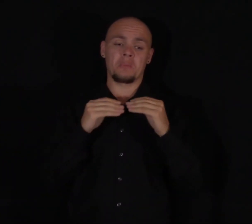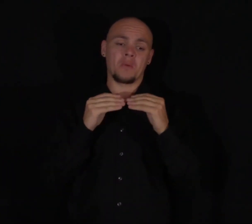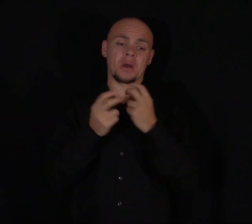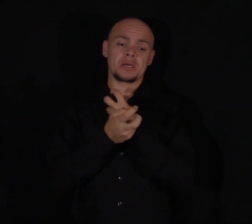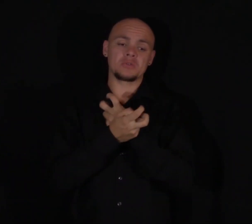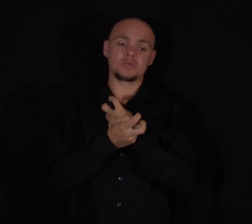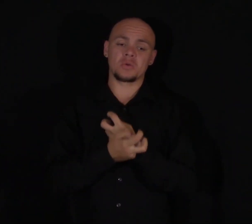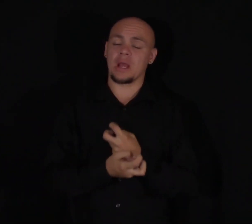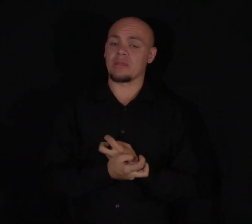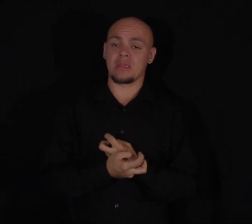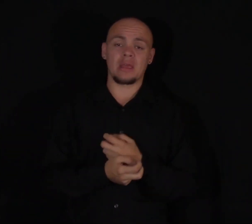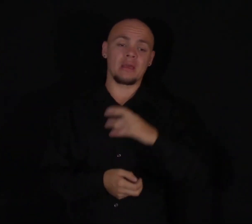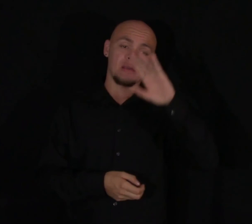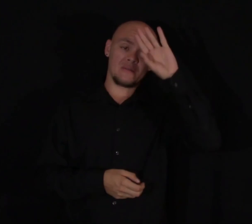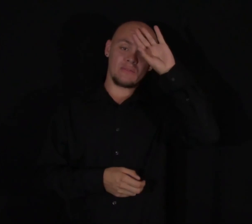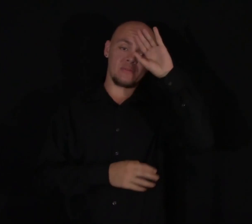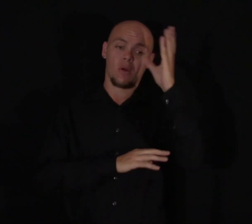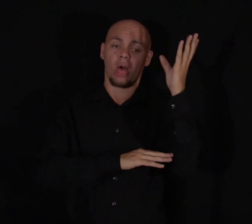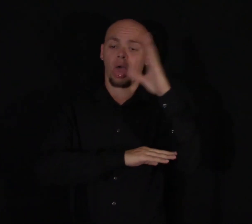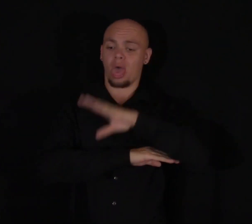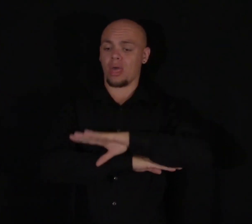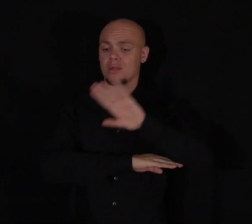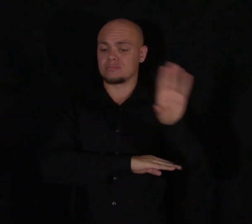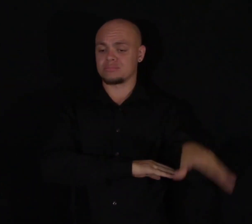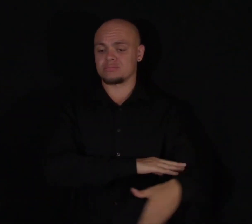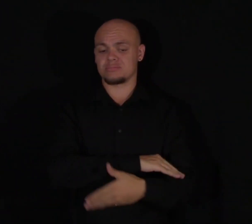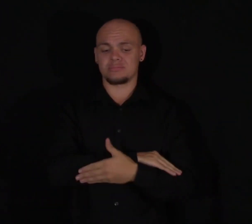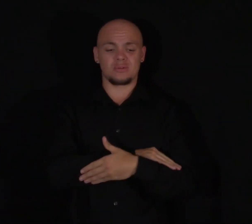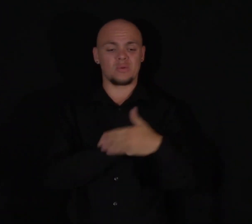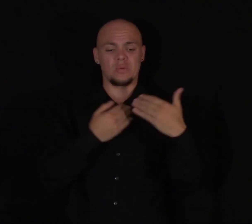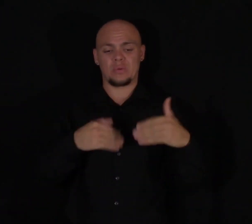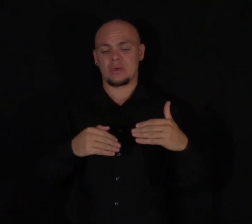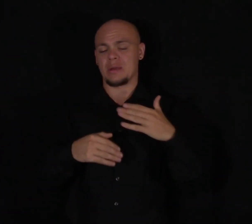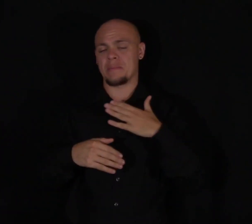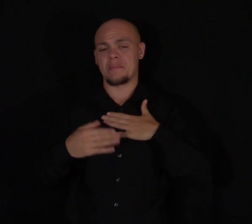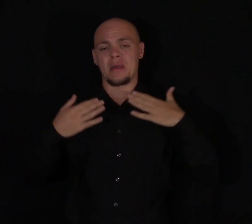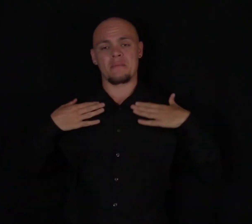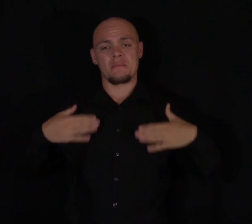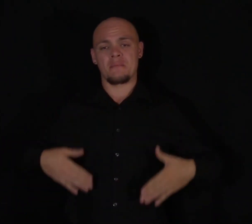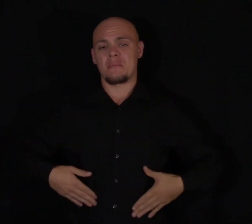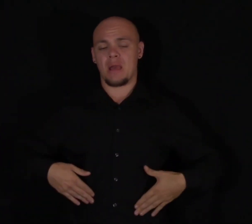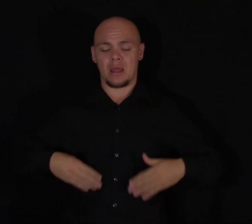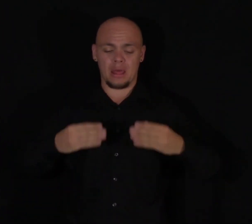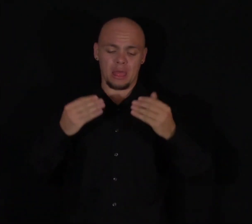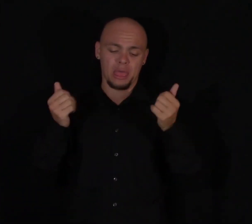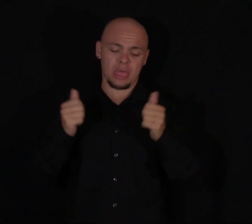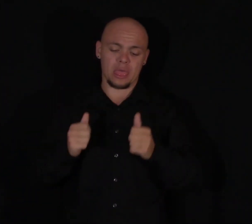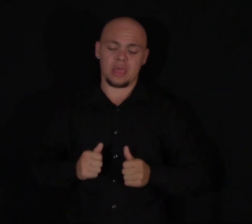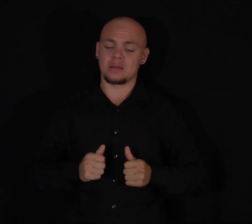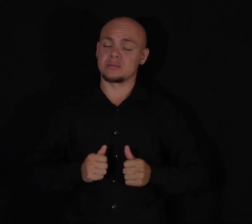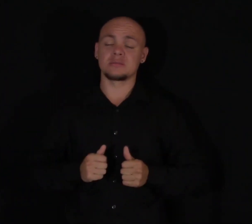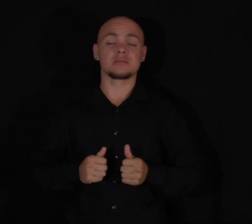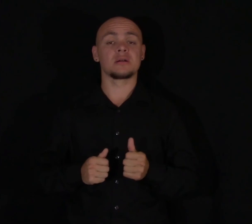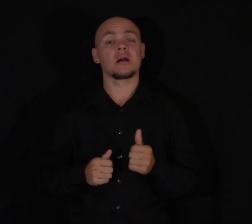fever night and day preyed upon my wasted frame. Still, as I urged our leaving Ireland with